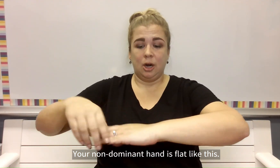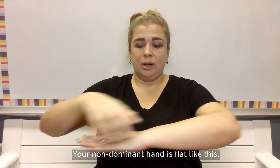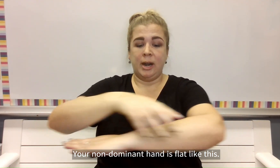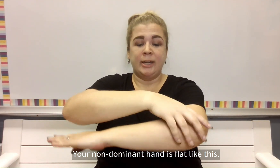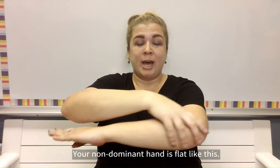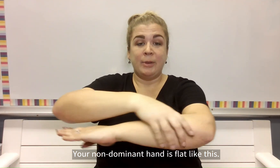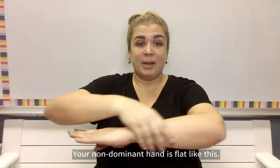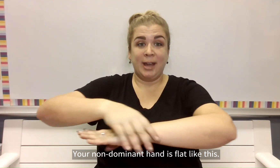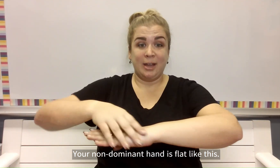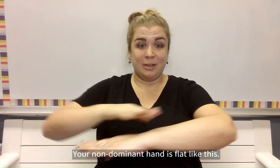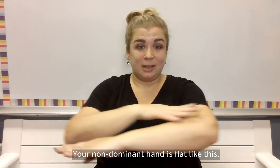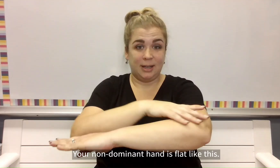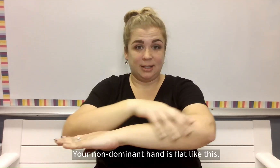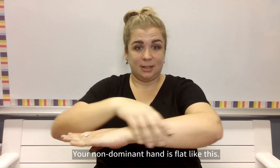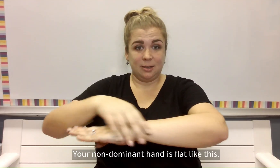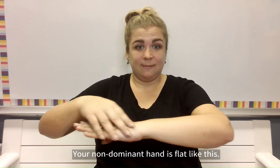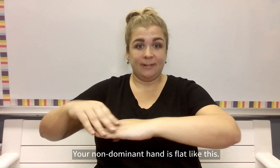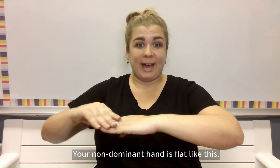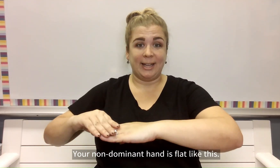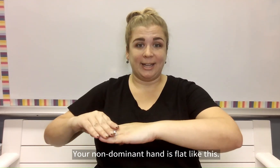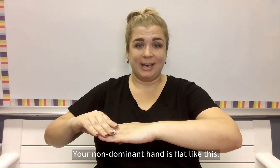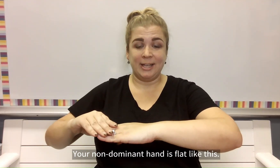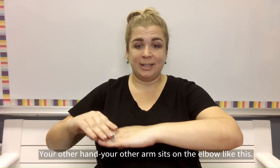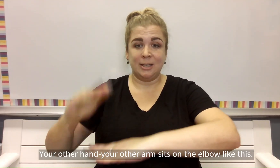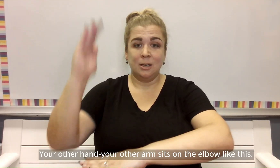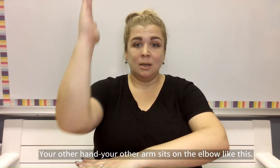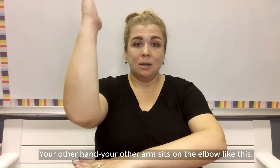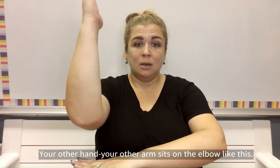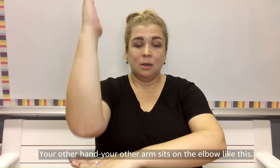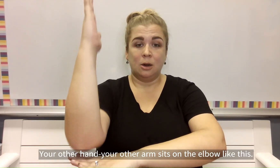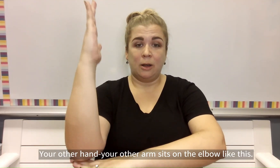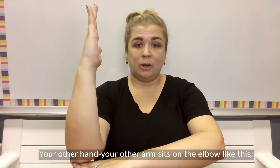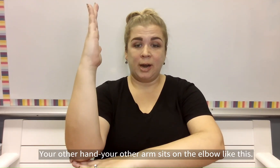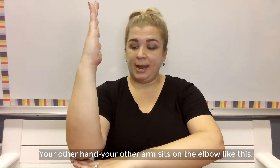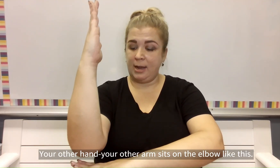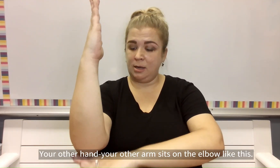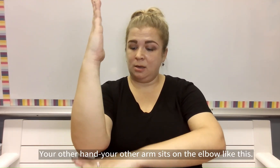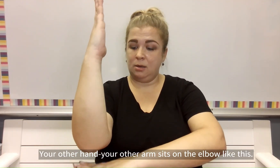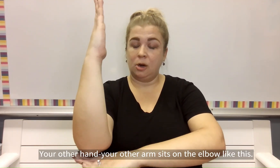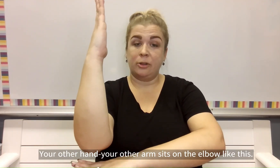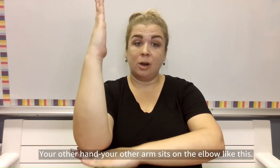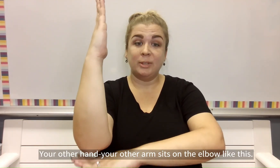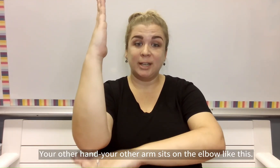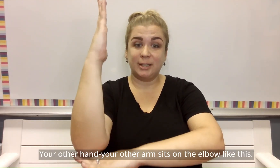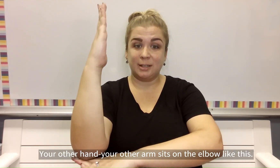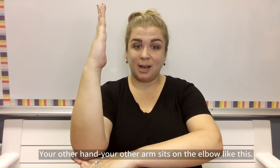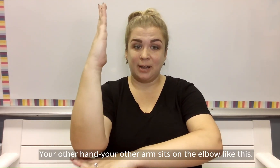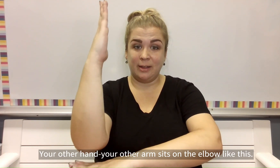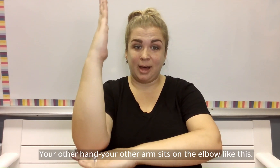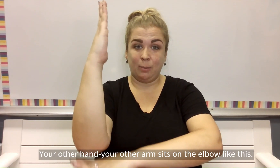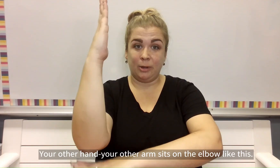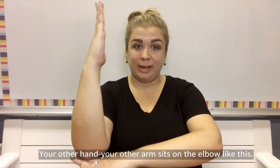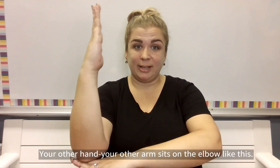Your non-dominant hand is flat like this. Your other arm sits on the elbow like this,